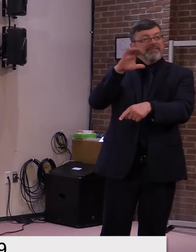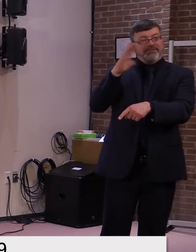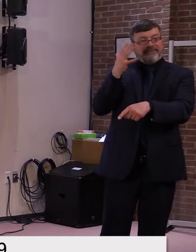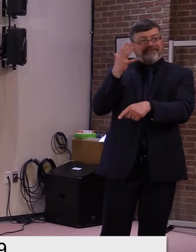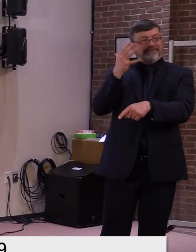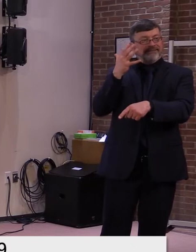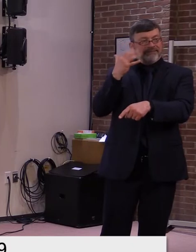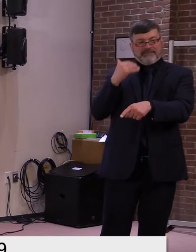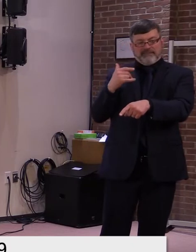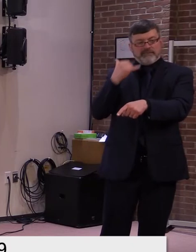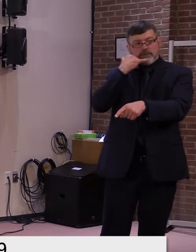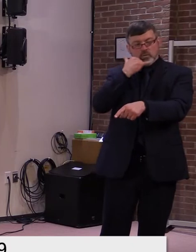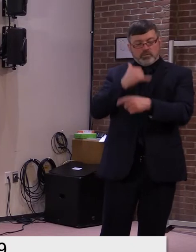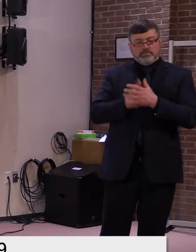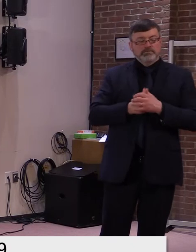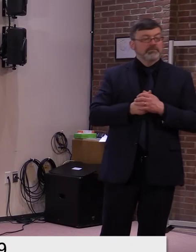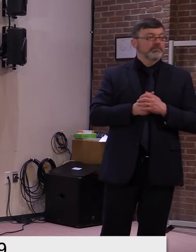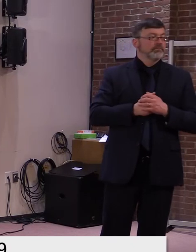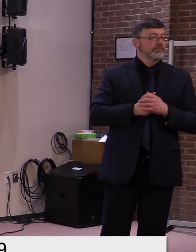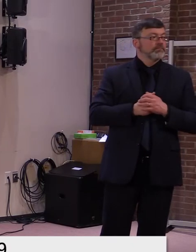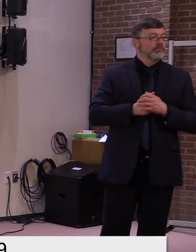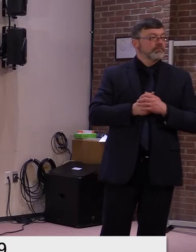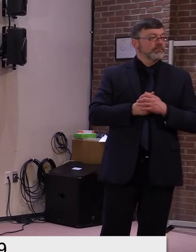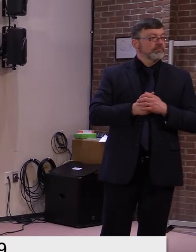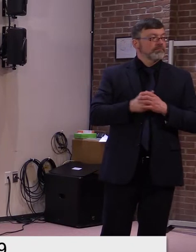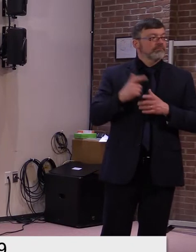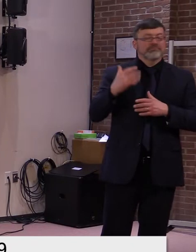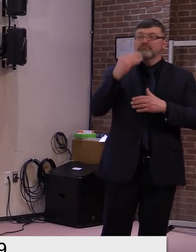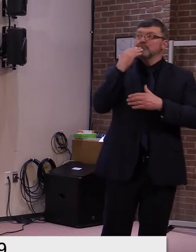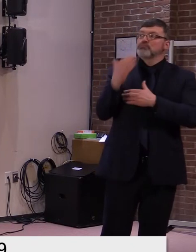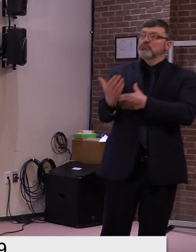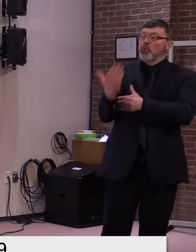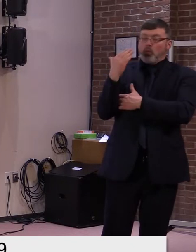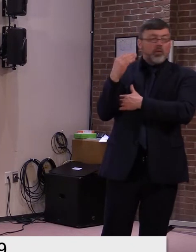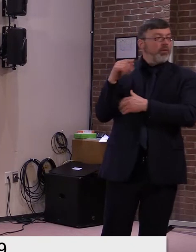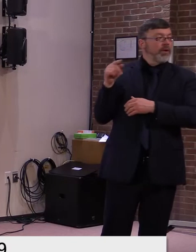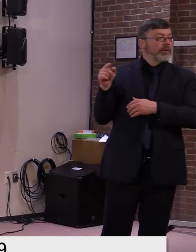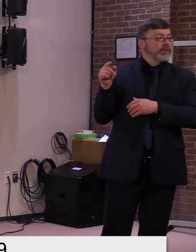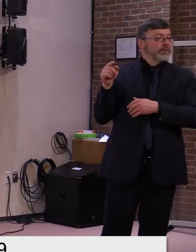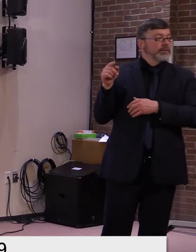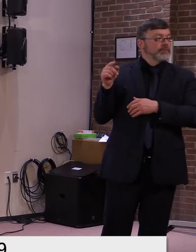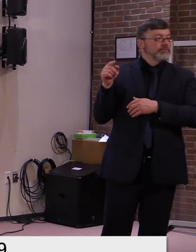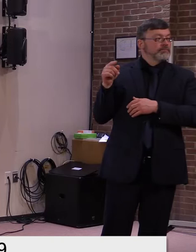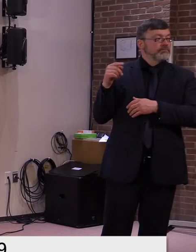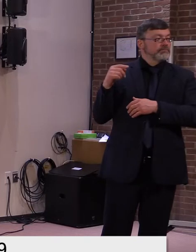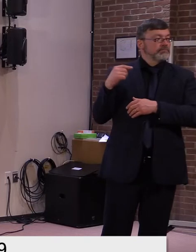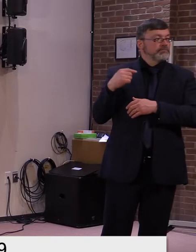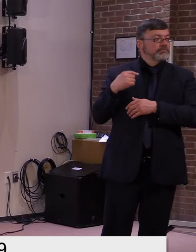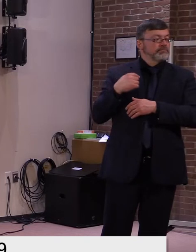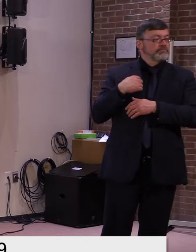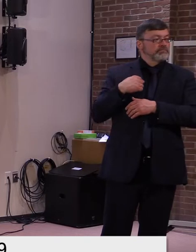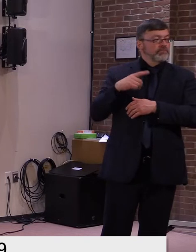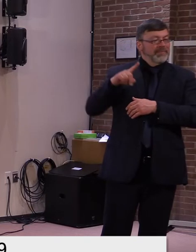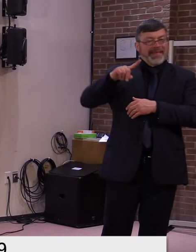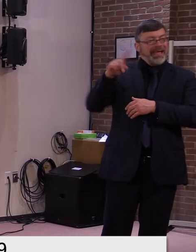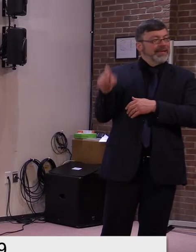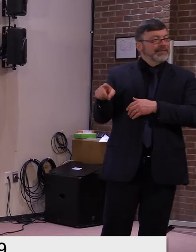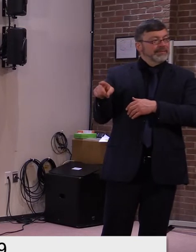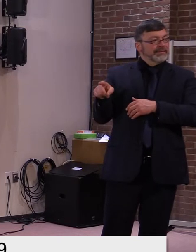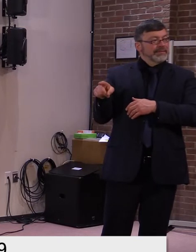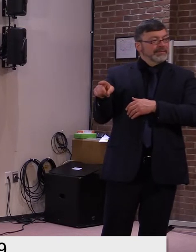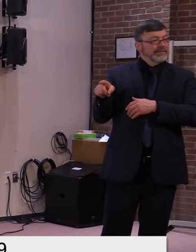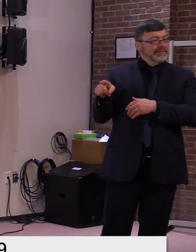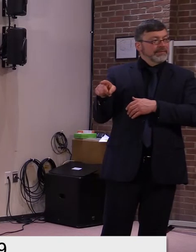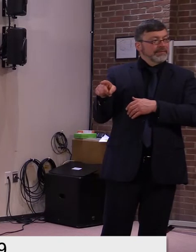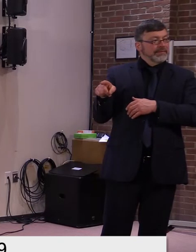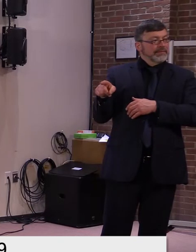Thanks, good morning. I want to ask a question forwarded to me by a manufacturing facility in Franklin County